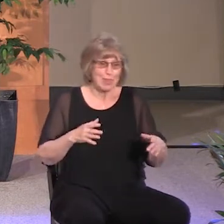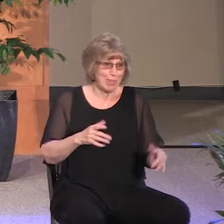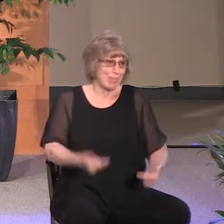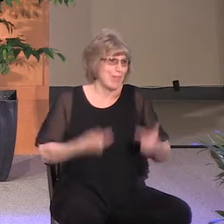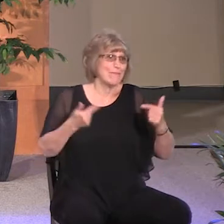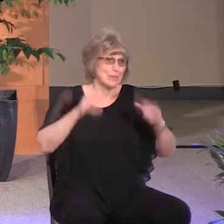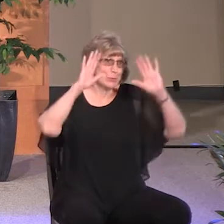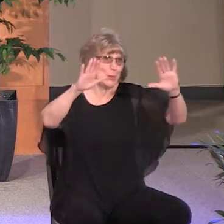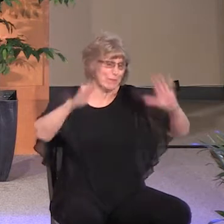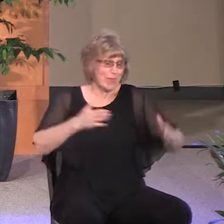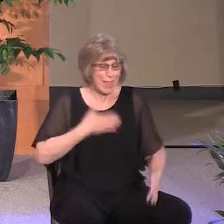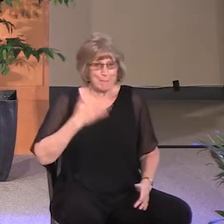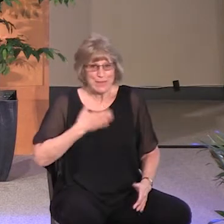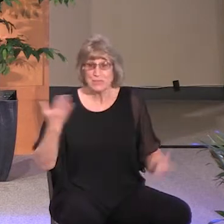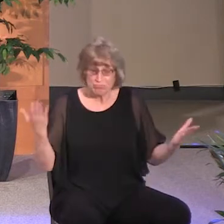just happy.